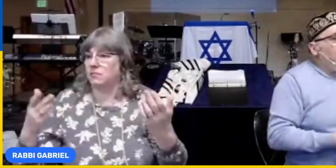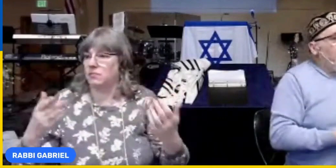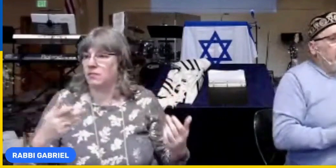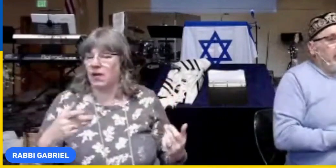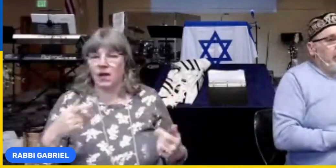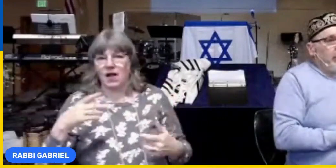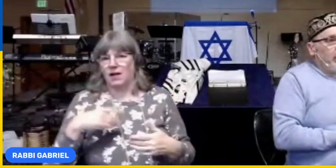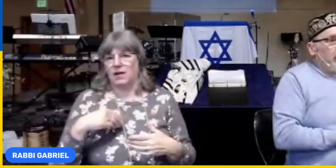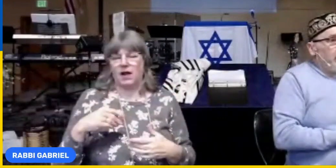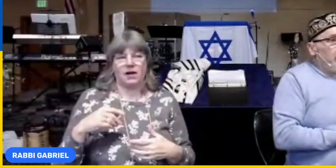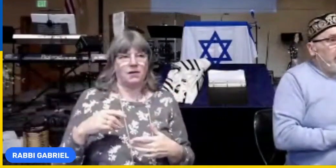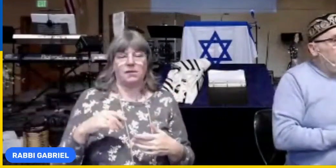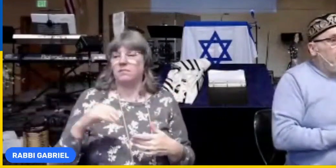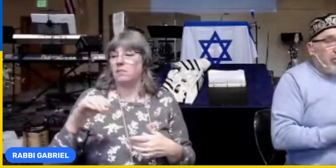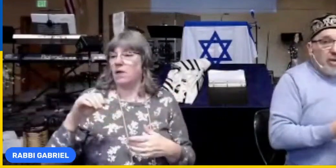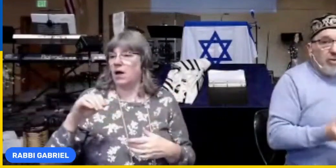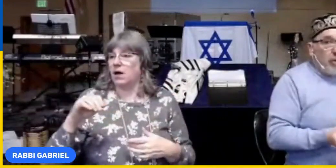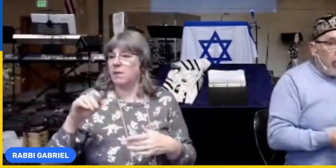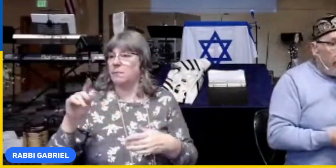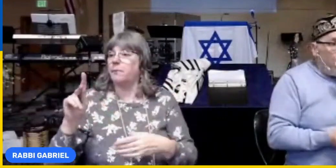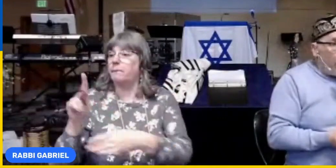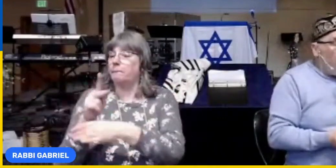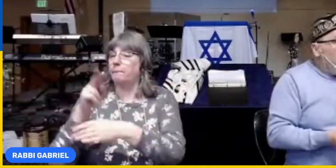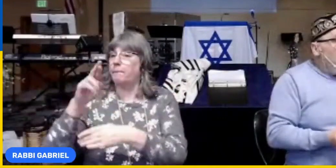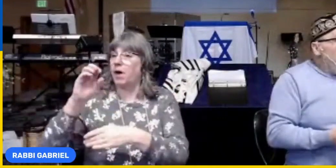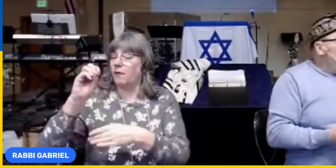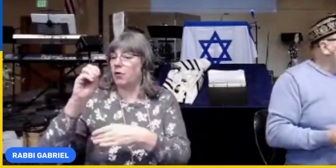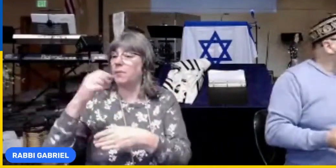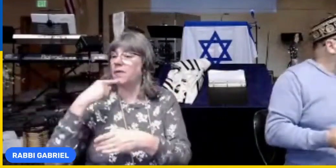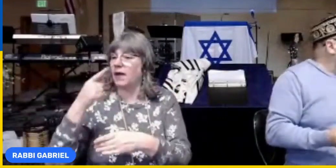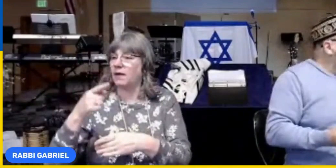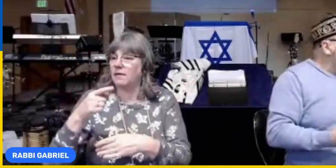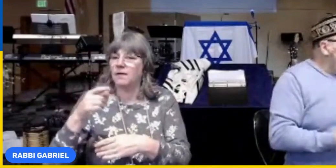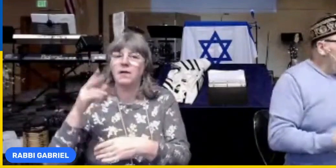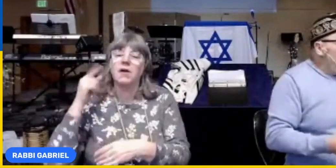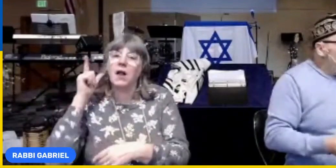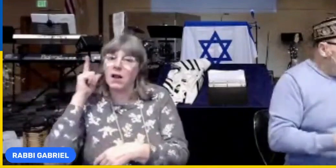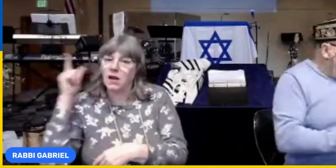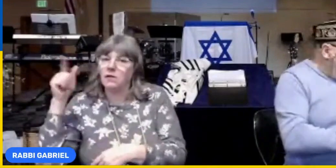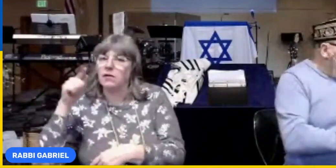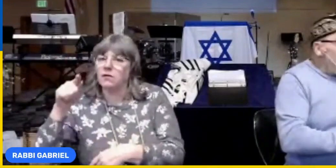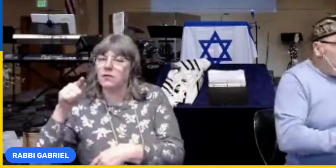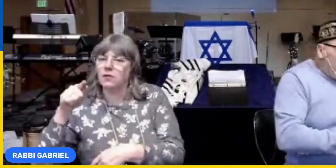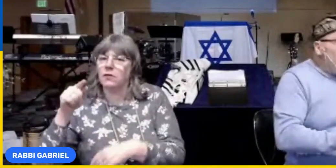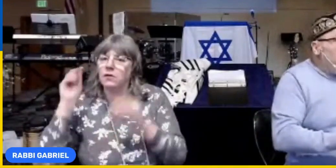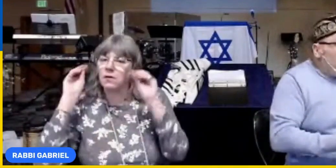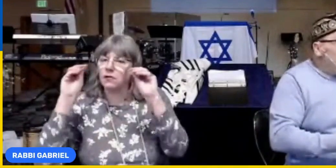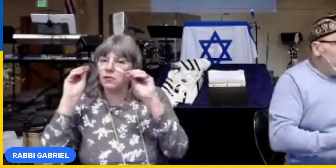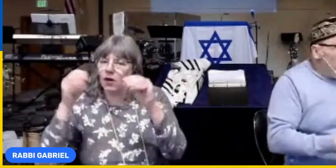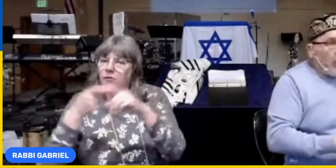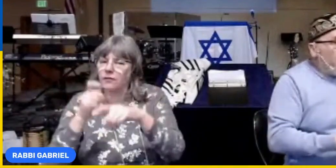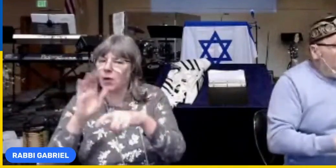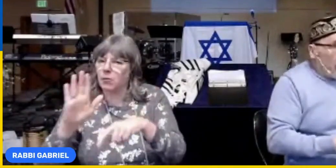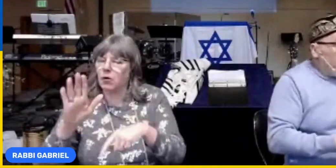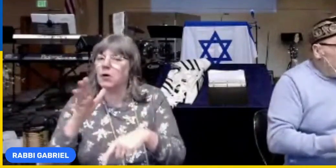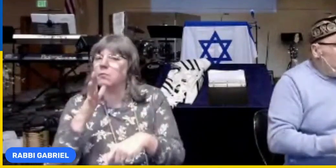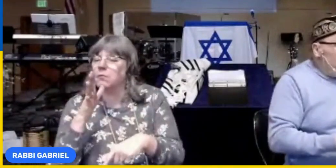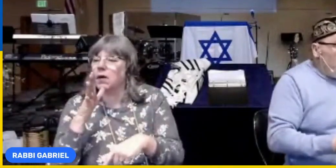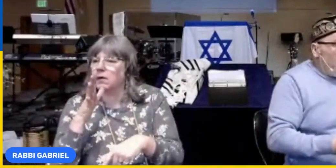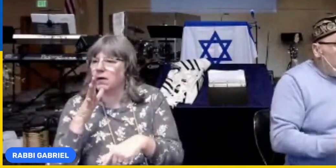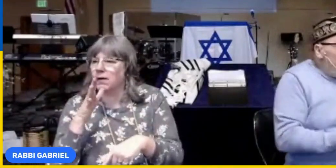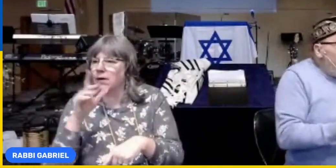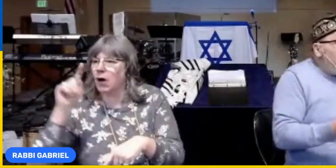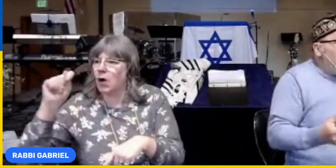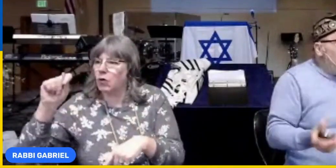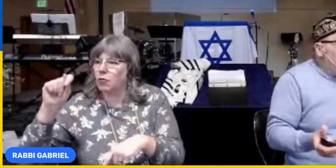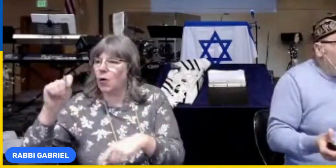Torah of your mother. Listen to the instruction of your mother." When you get instruction for something, it's a book of Torah.